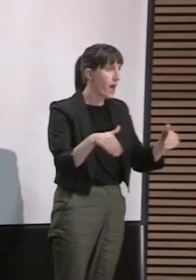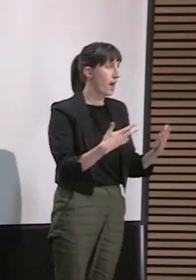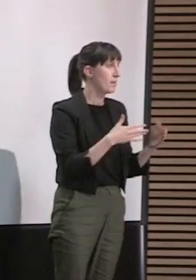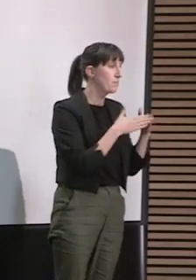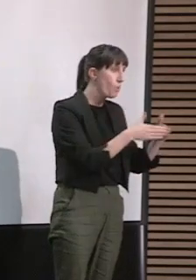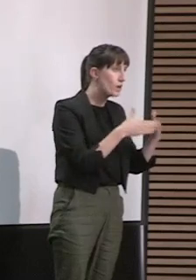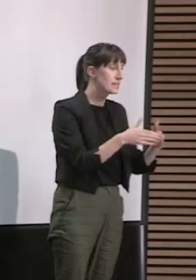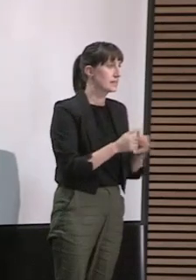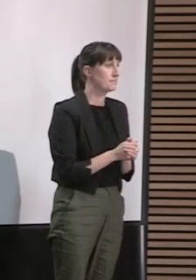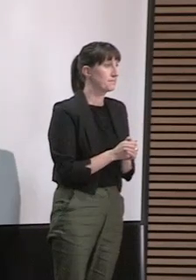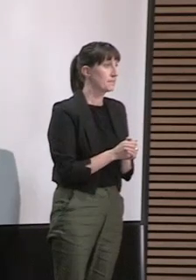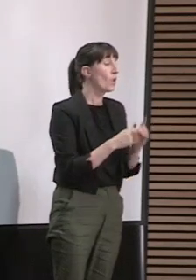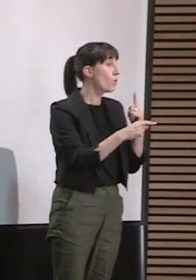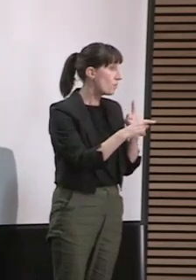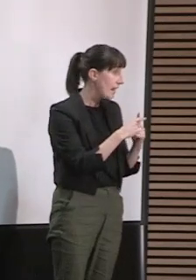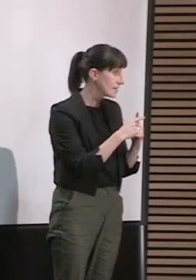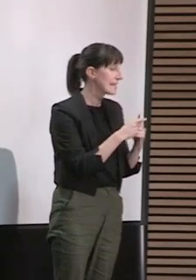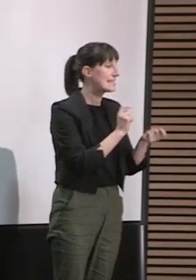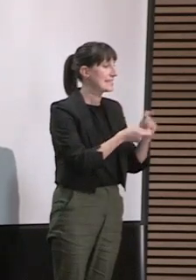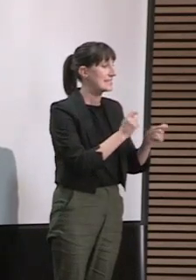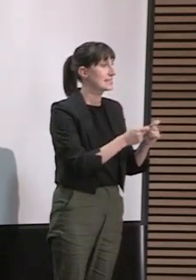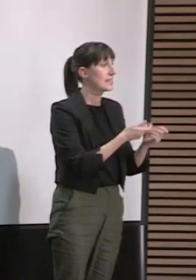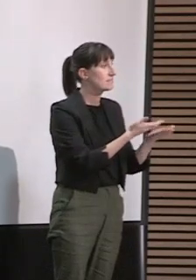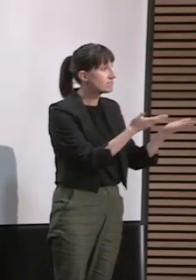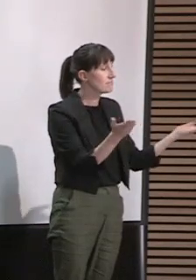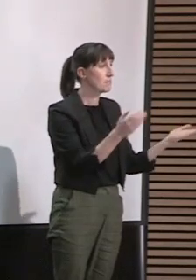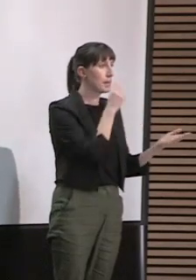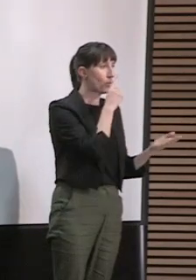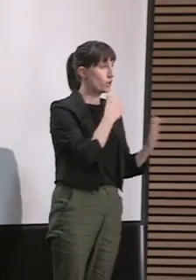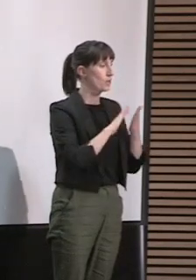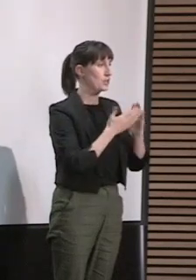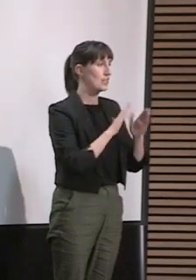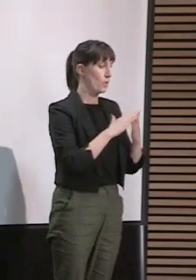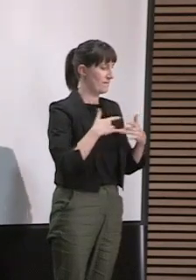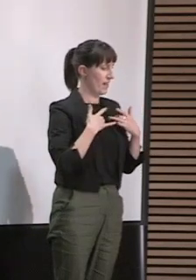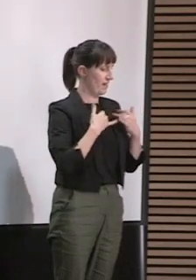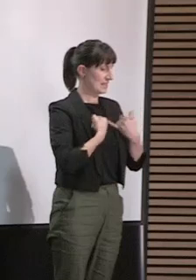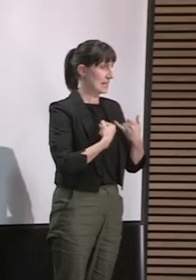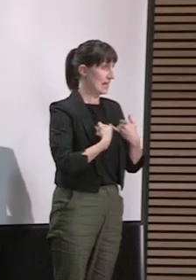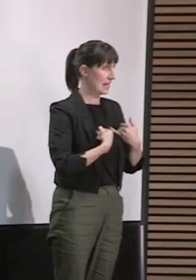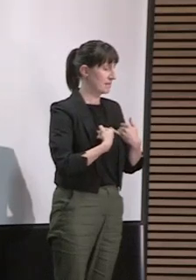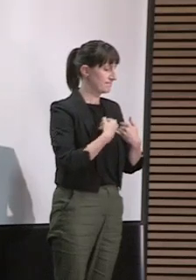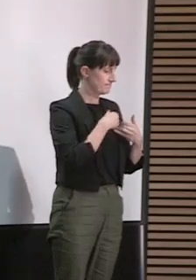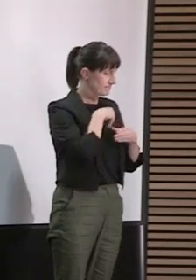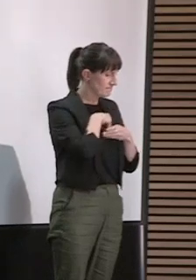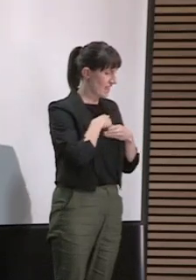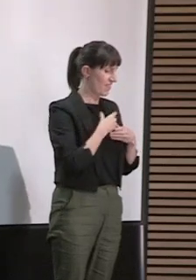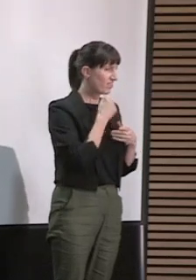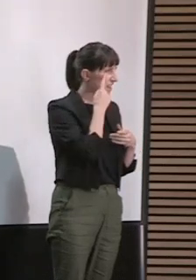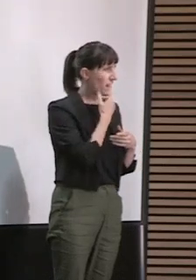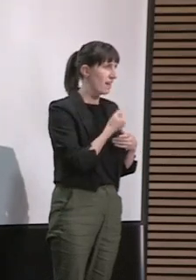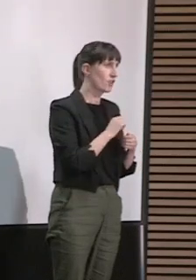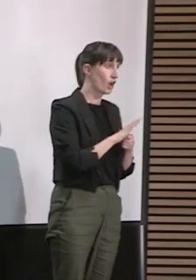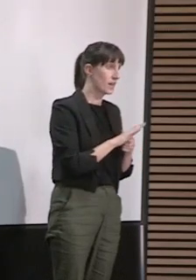of symptomatic people in the community, and targeted testing of asymptomatic people in some